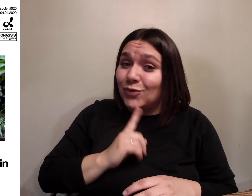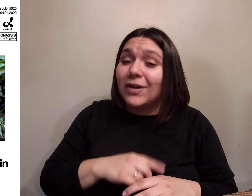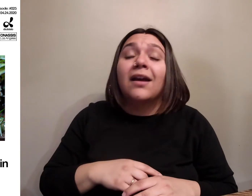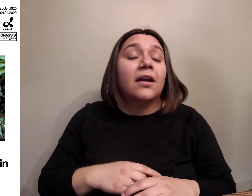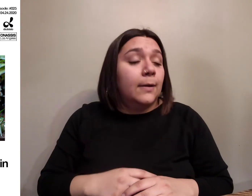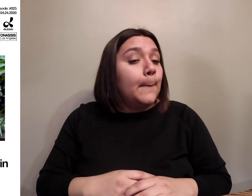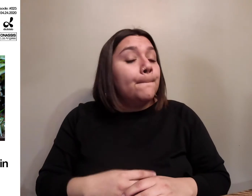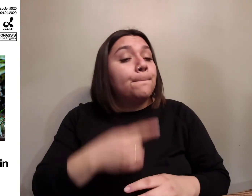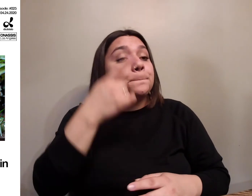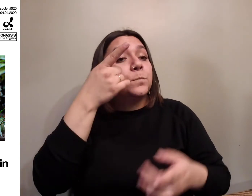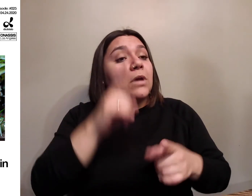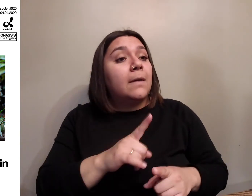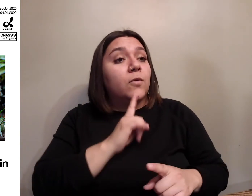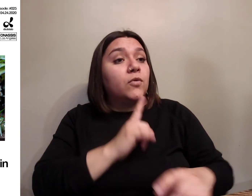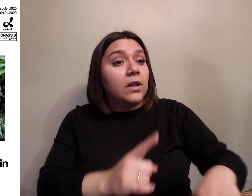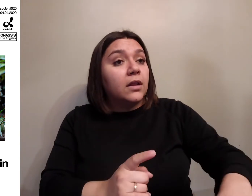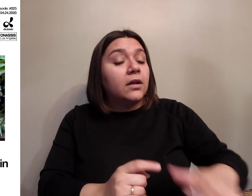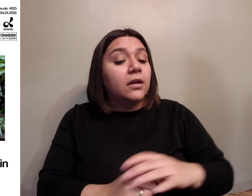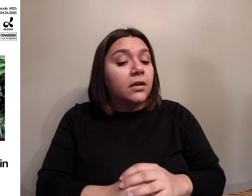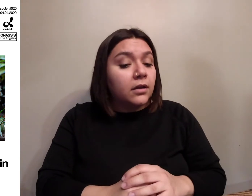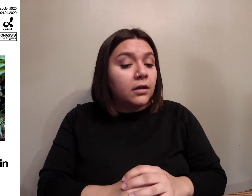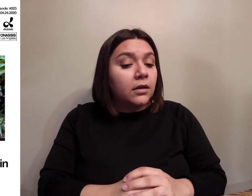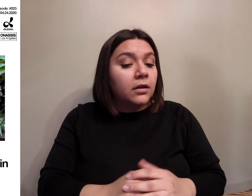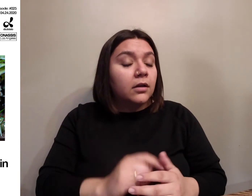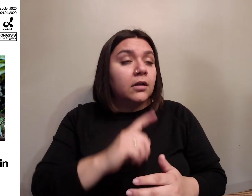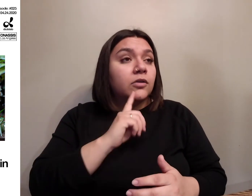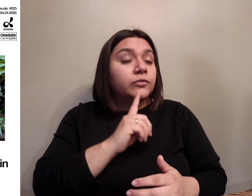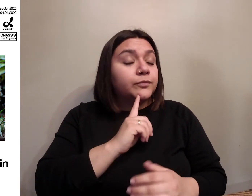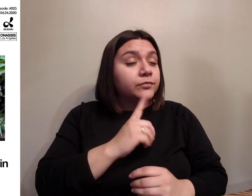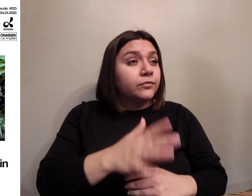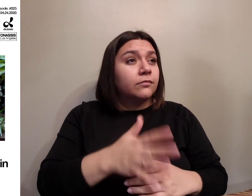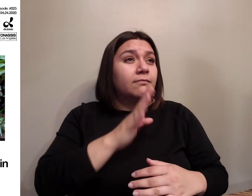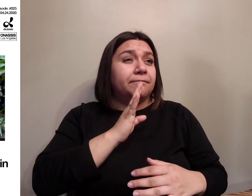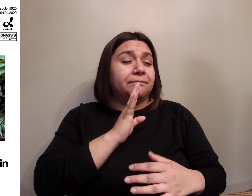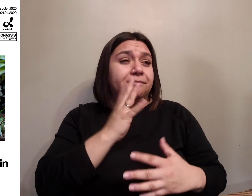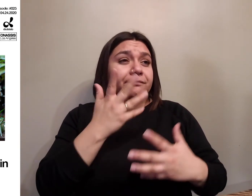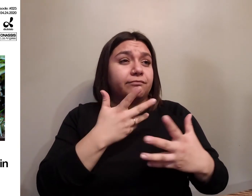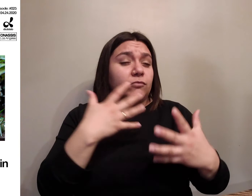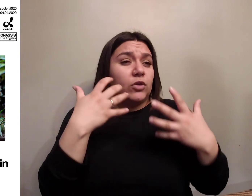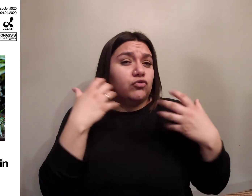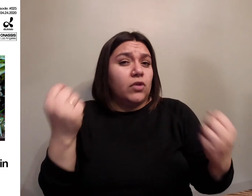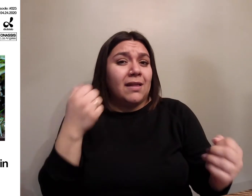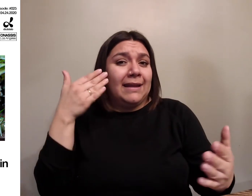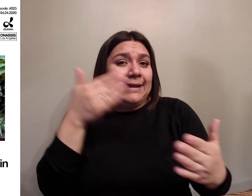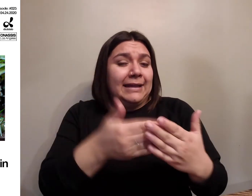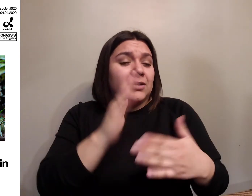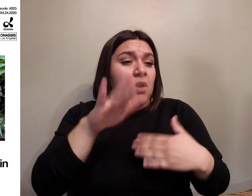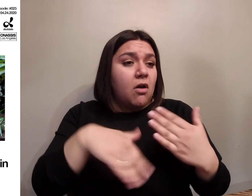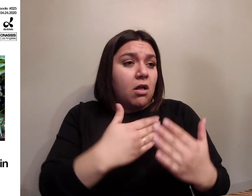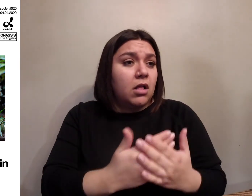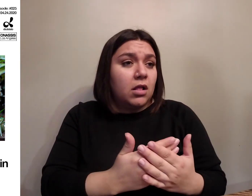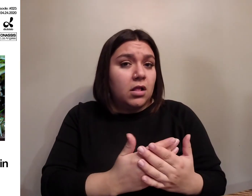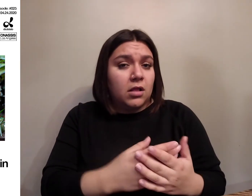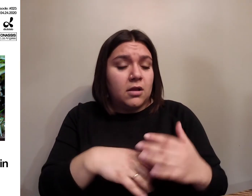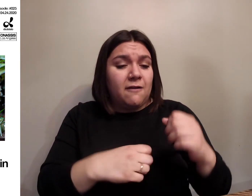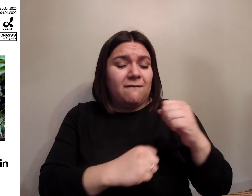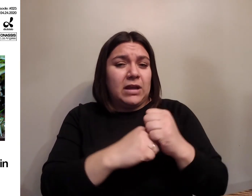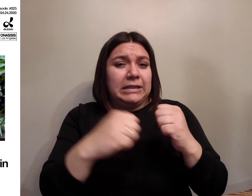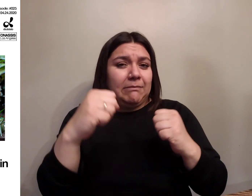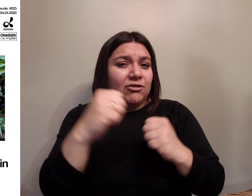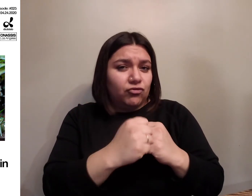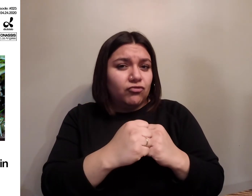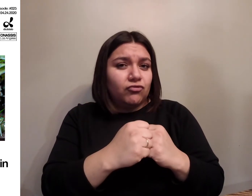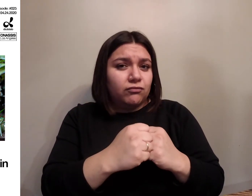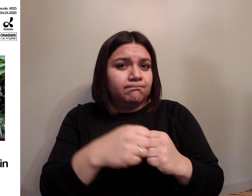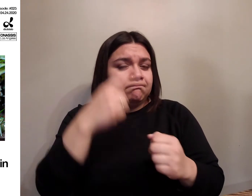into contact with Gramsci does, where he says, "Pessimism of the intellect and optimism of the will." I'm